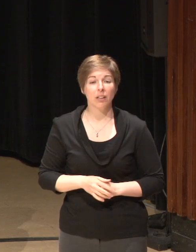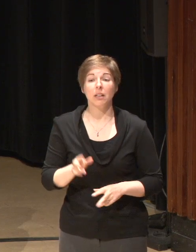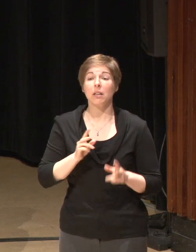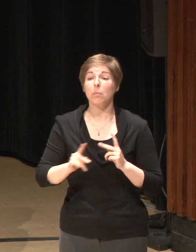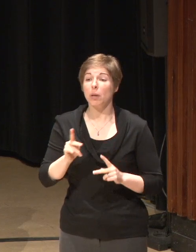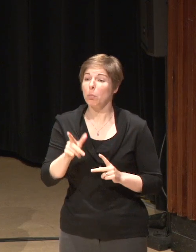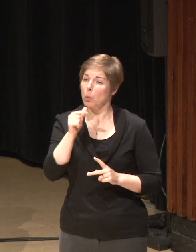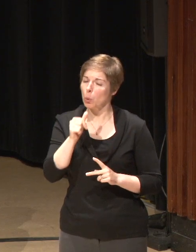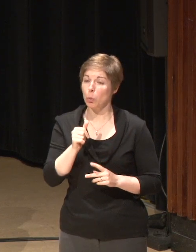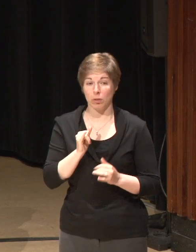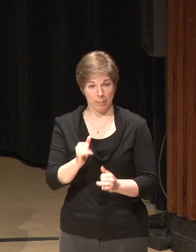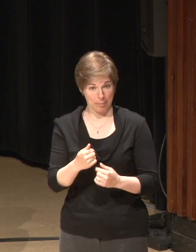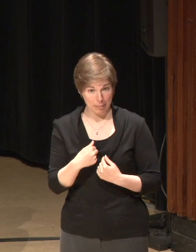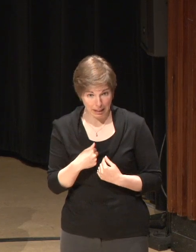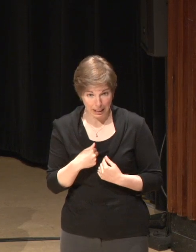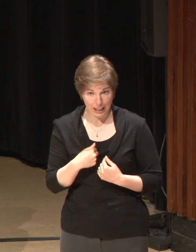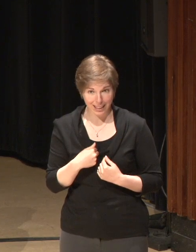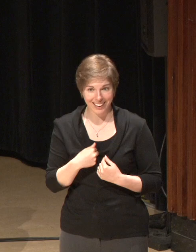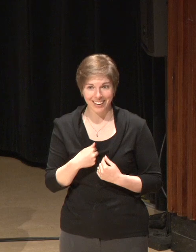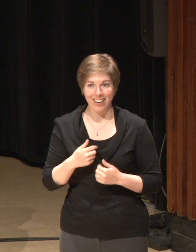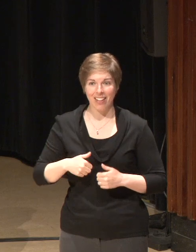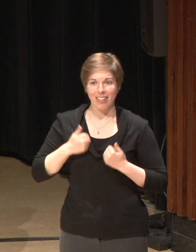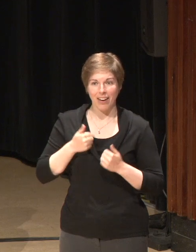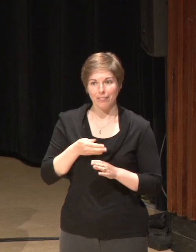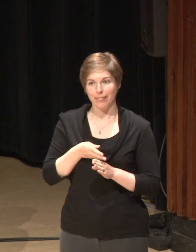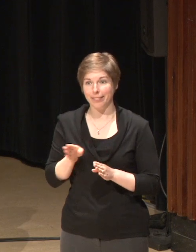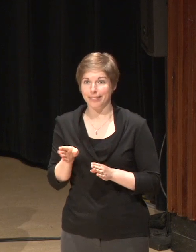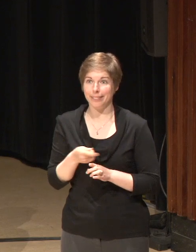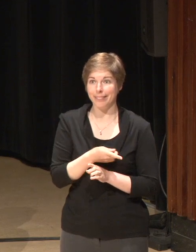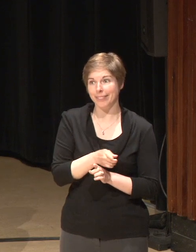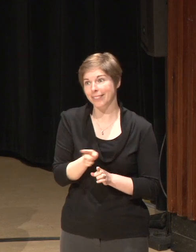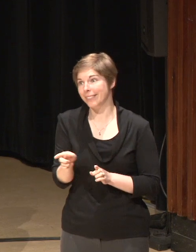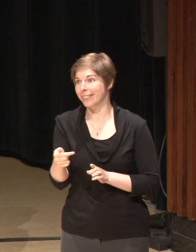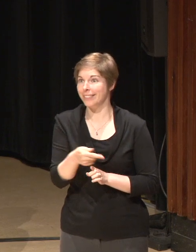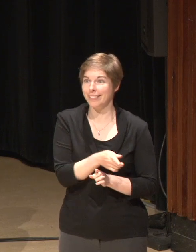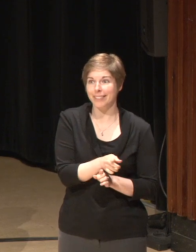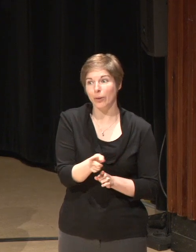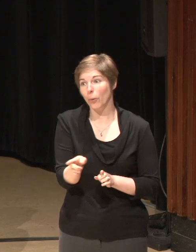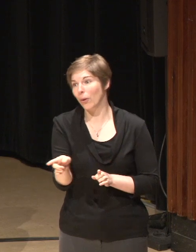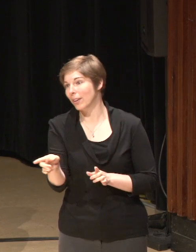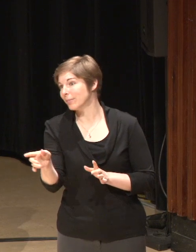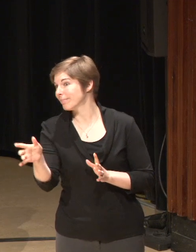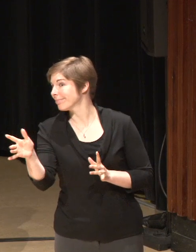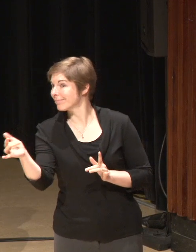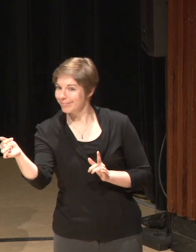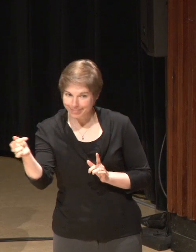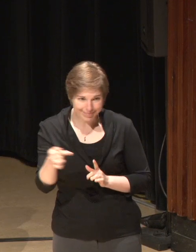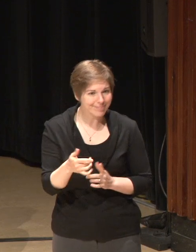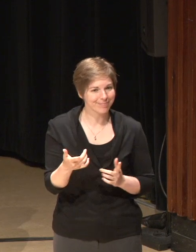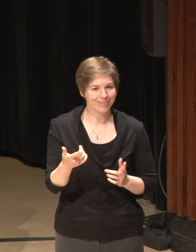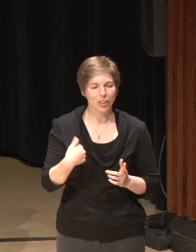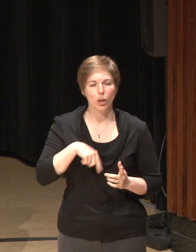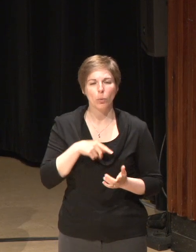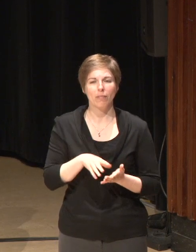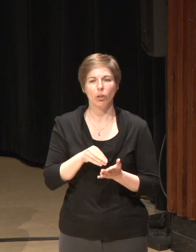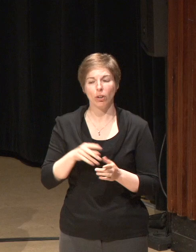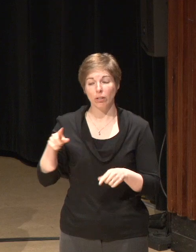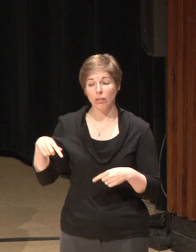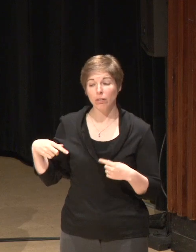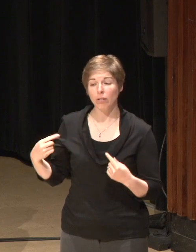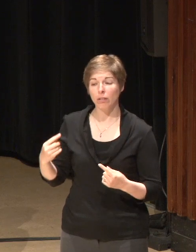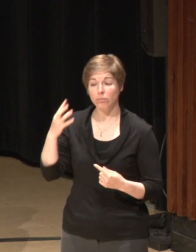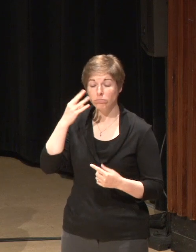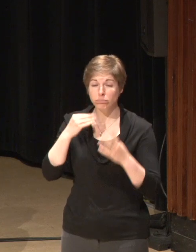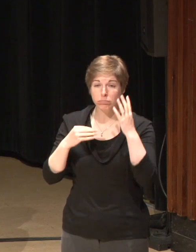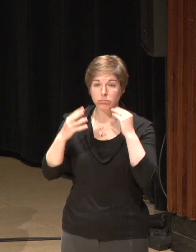me, enjoyed the detours of life or perhaps took the road less traveled, We have learned that wisdom comes from the